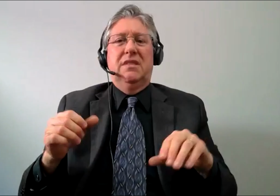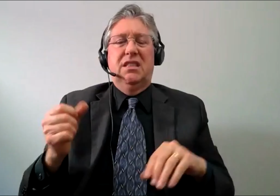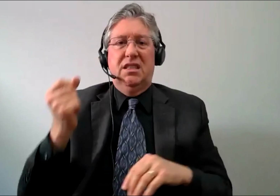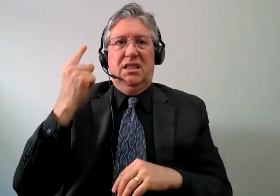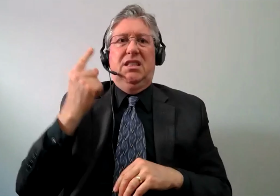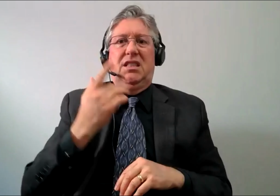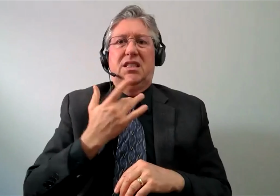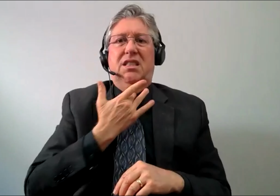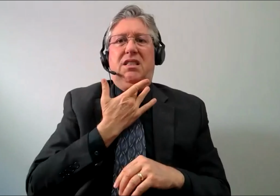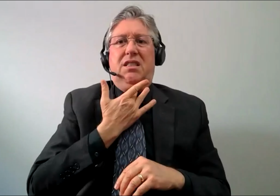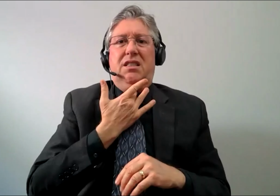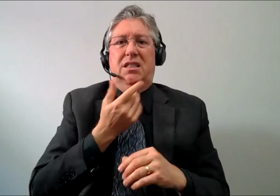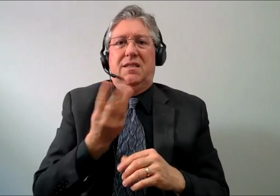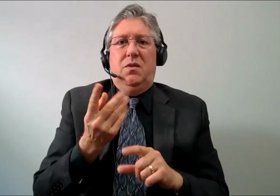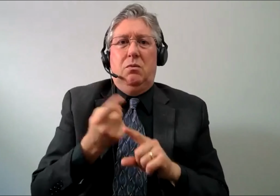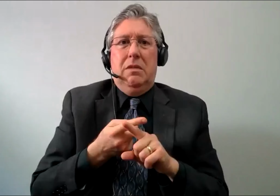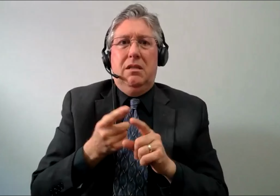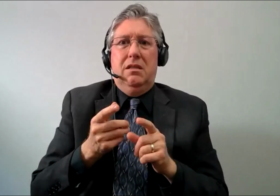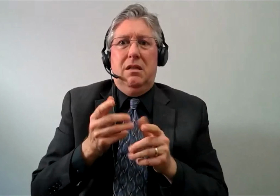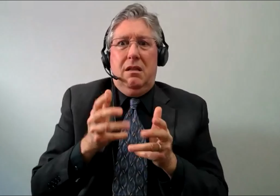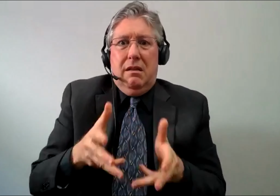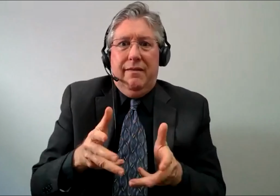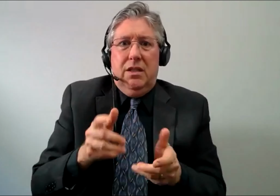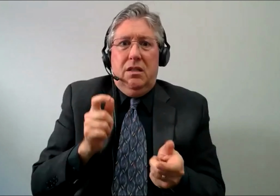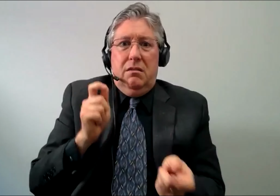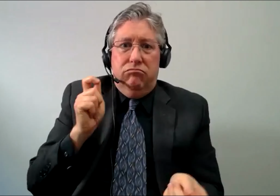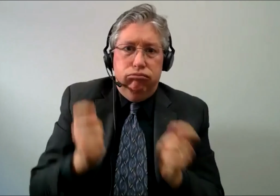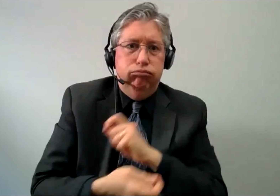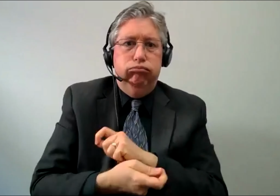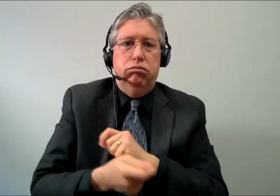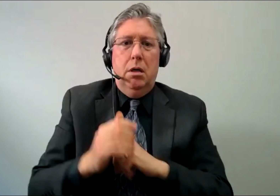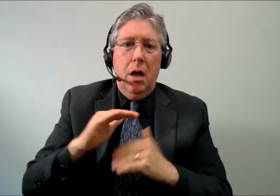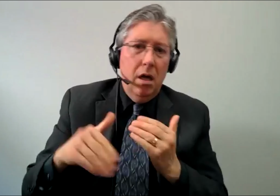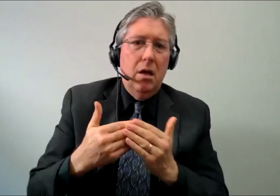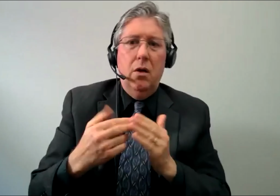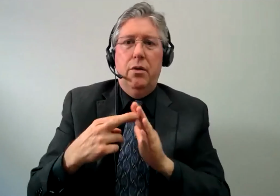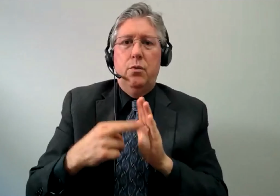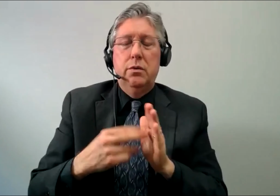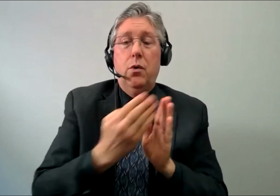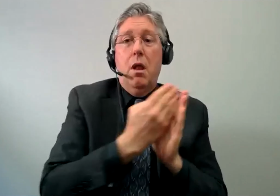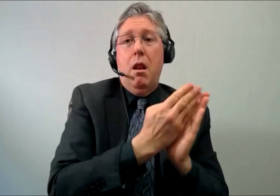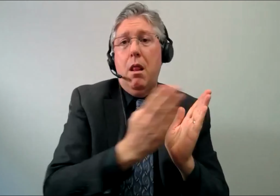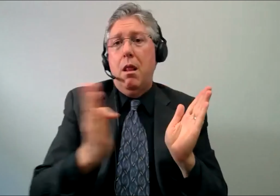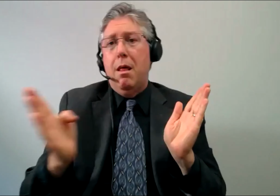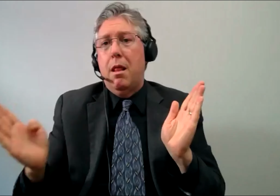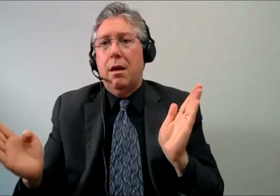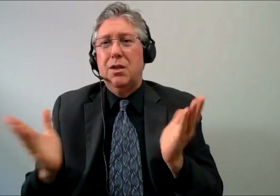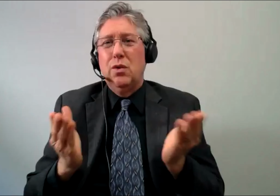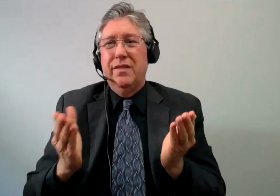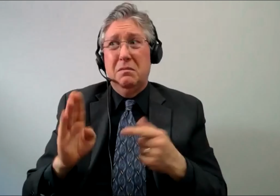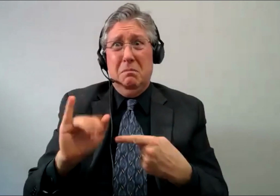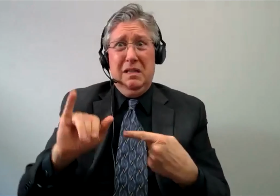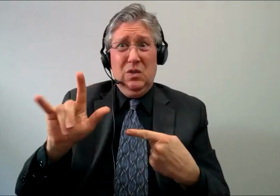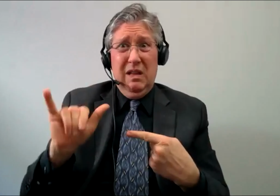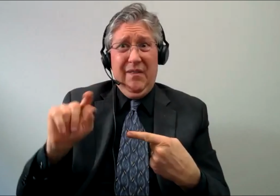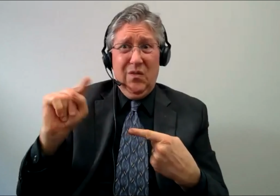just a few months to rewrite rules and standards for the entire continuum of services by July 1 of this year.